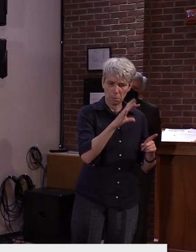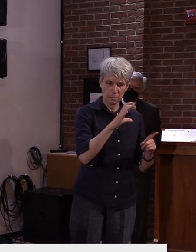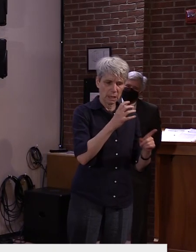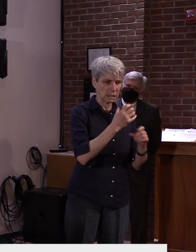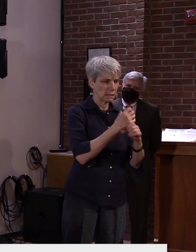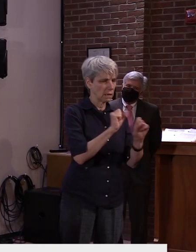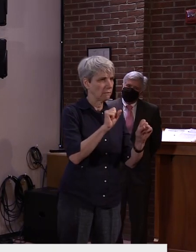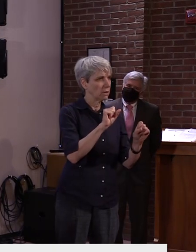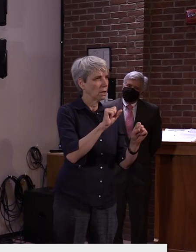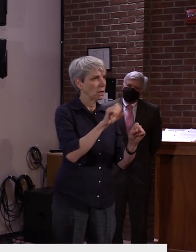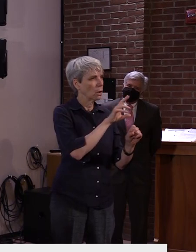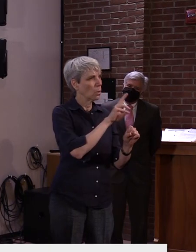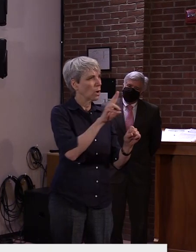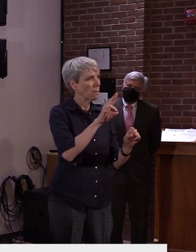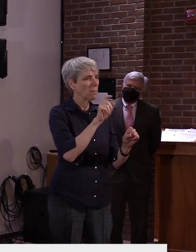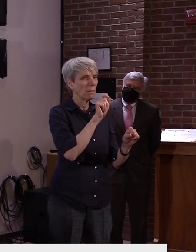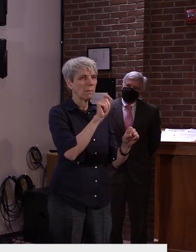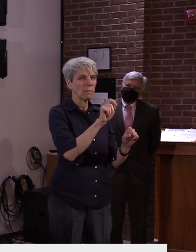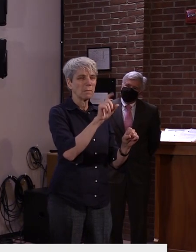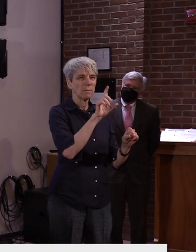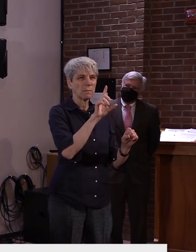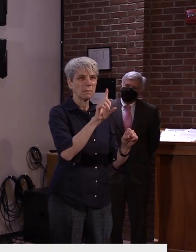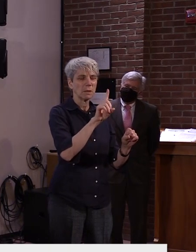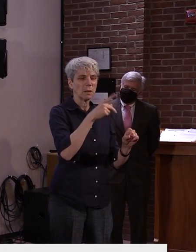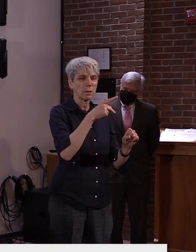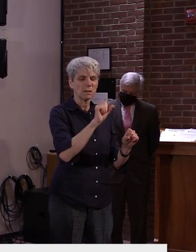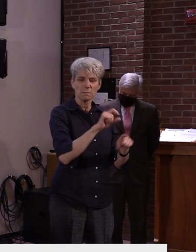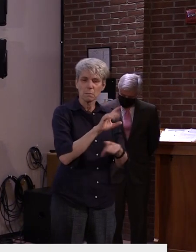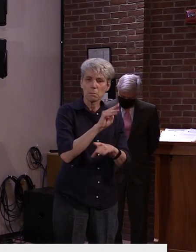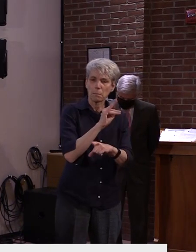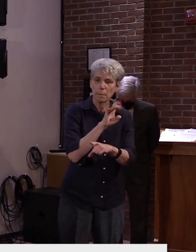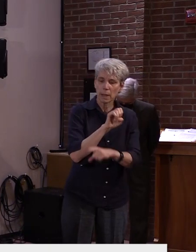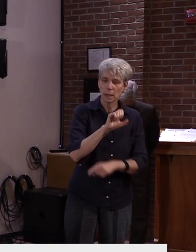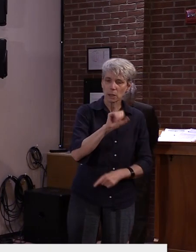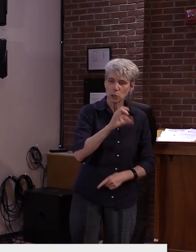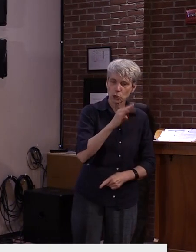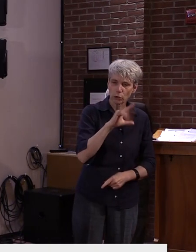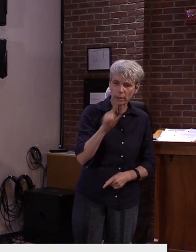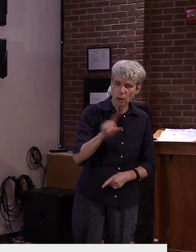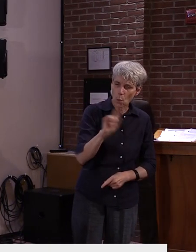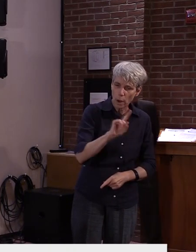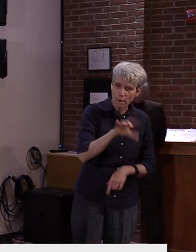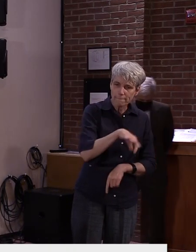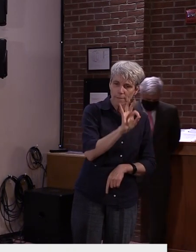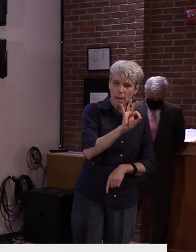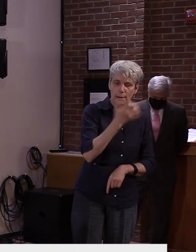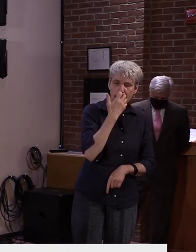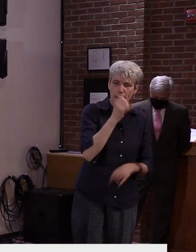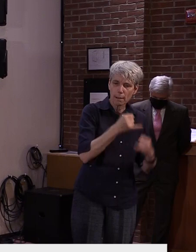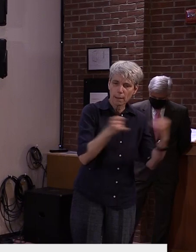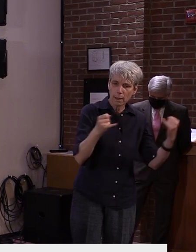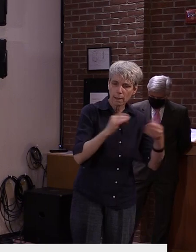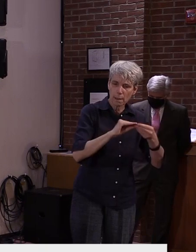safety website, but maybe I could ask Mike Sherling. Which site is that on, Mike? It is still up on the